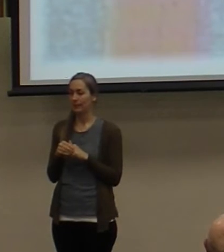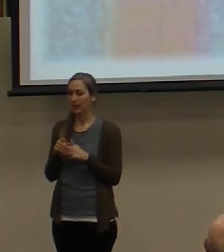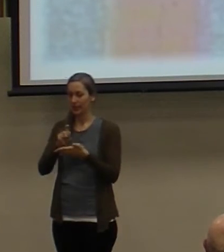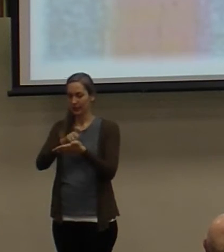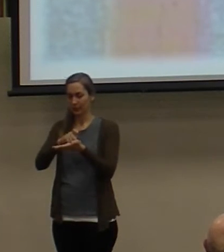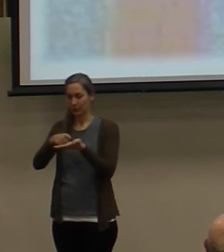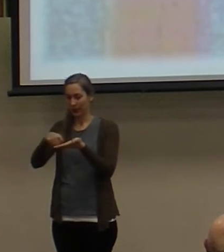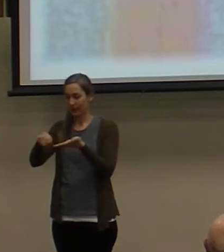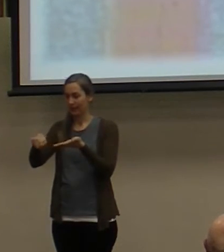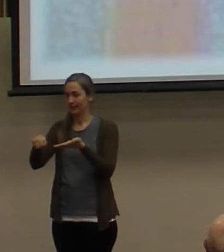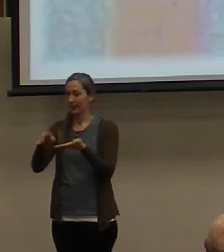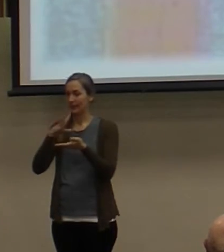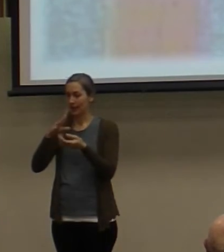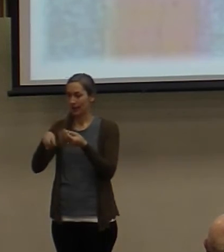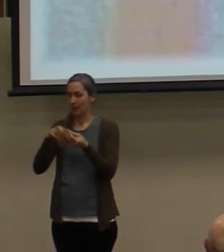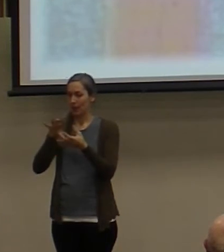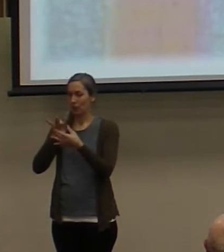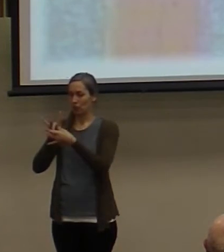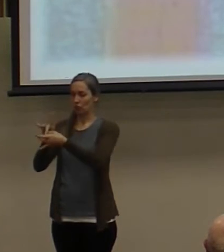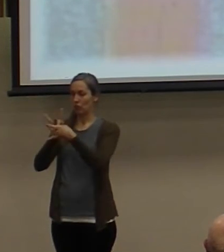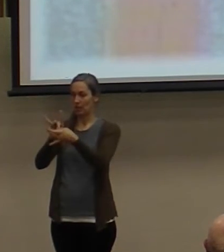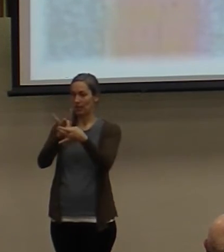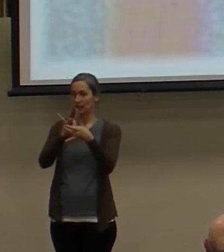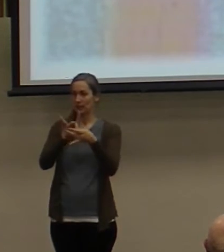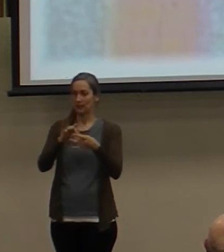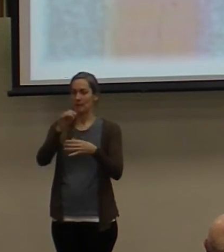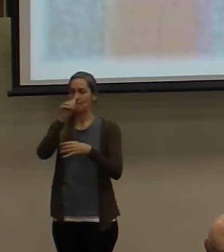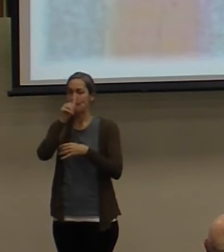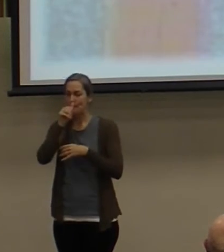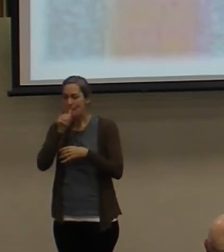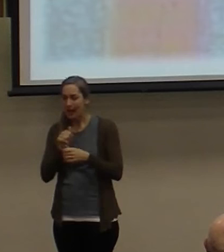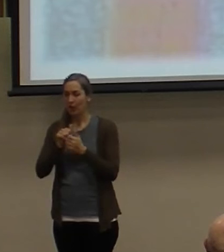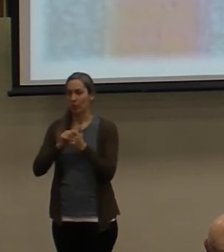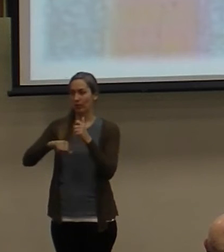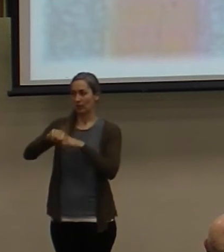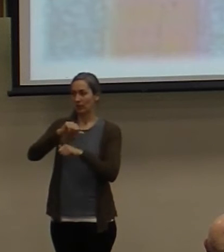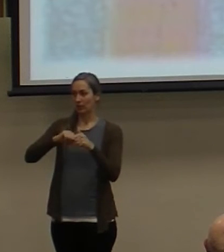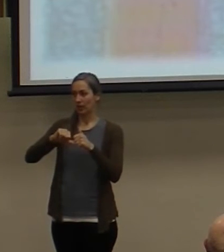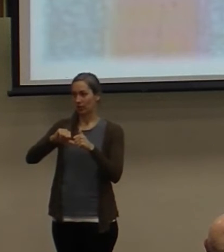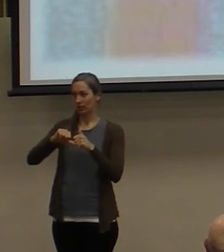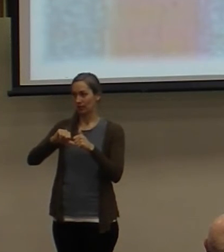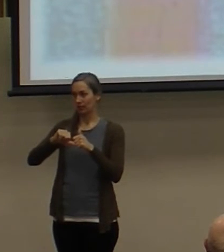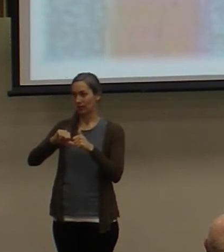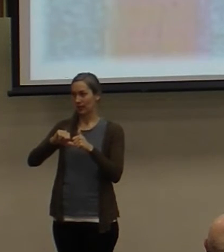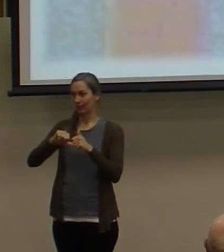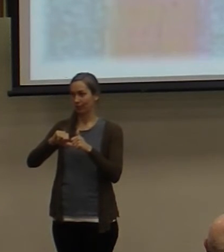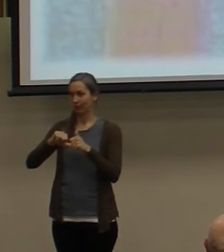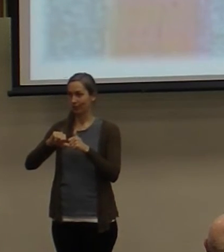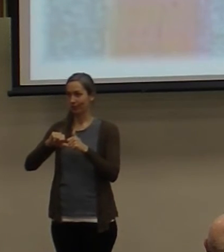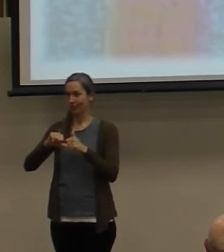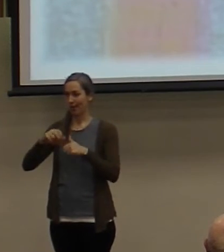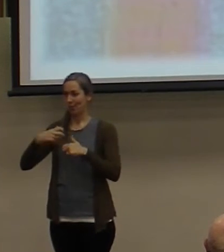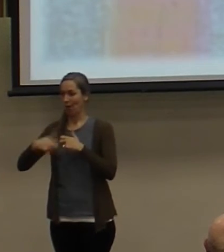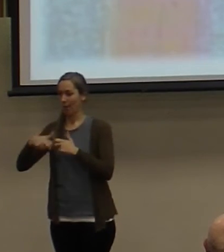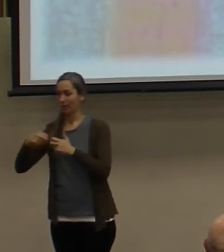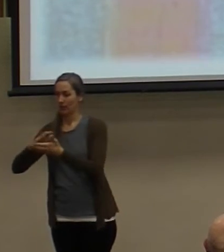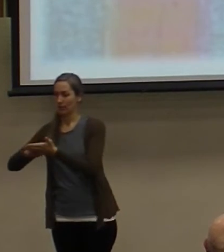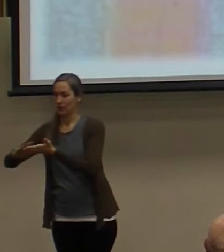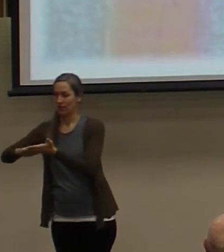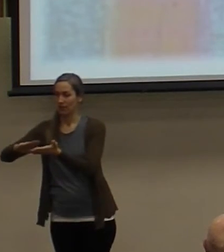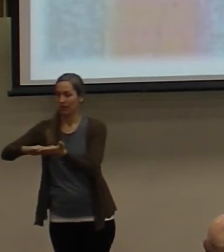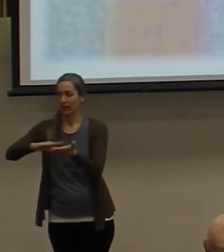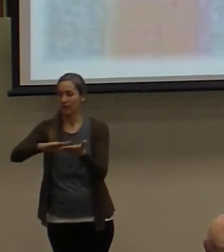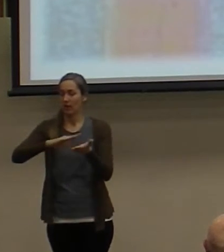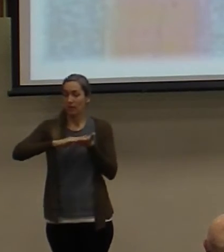It's talking about relationships. Bear with each other and forgive whatever grievances you have against one another. Forgive as the